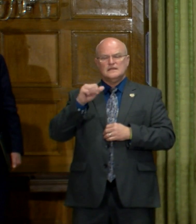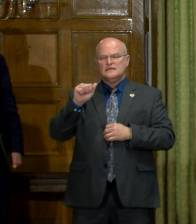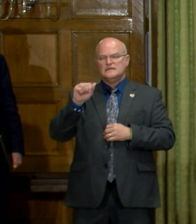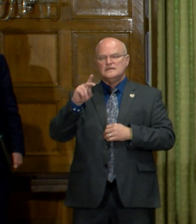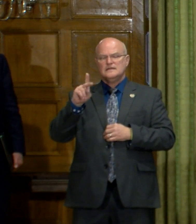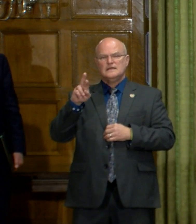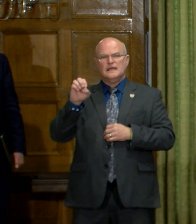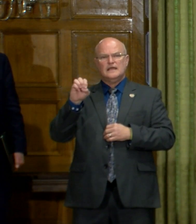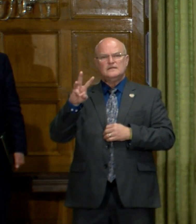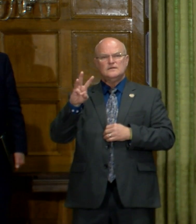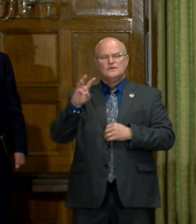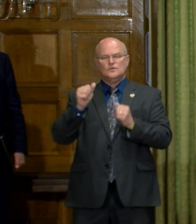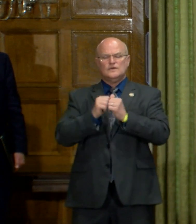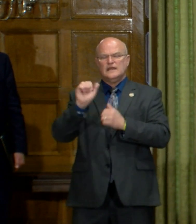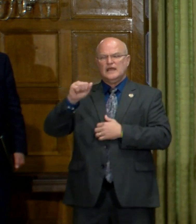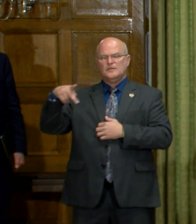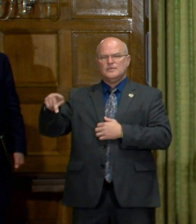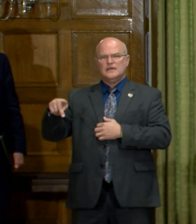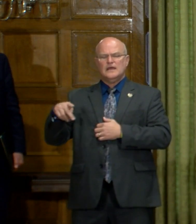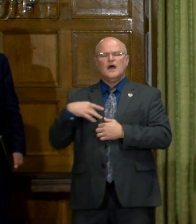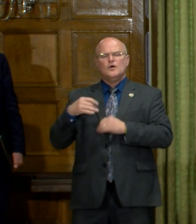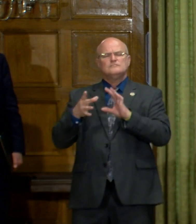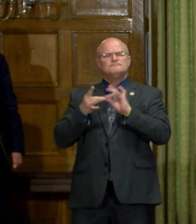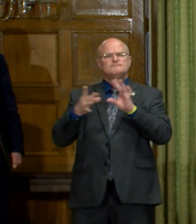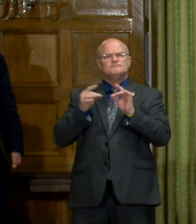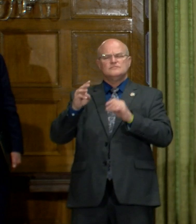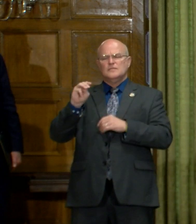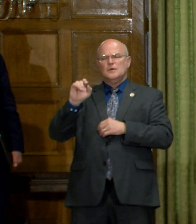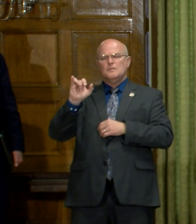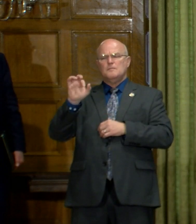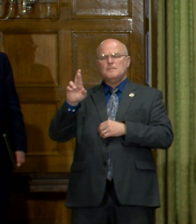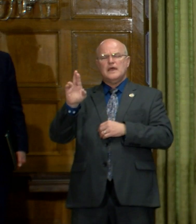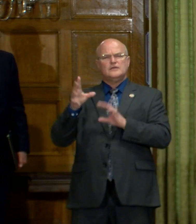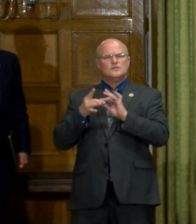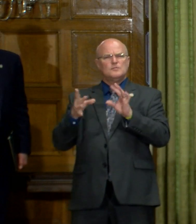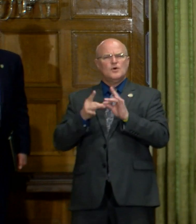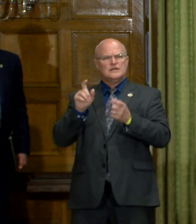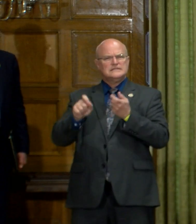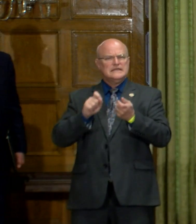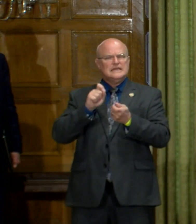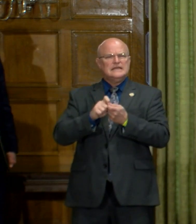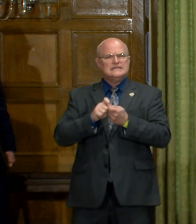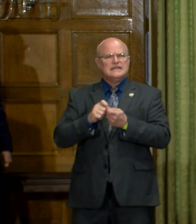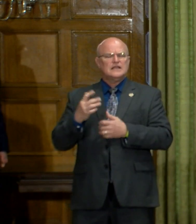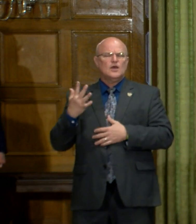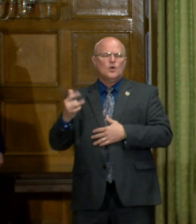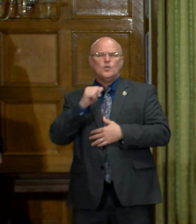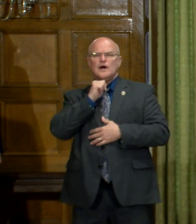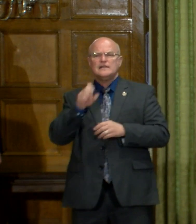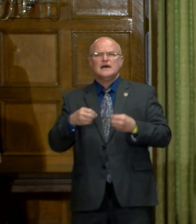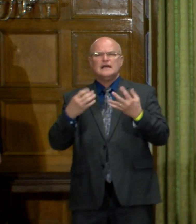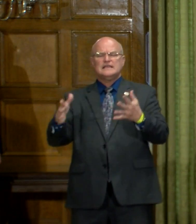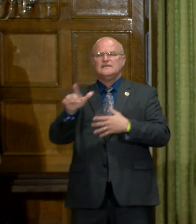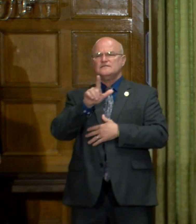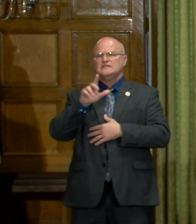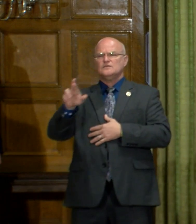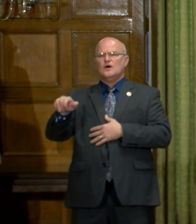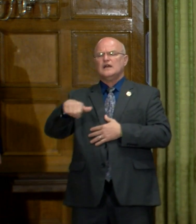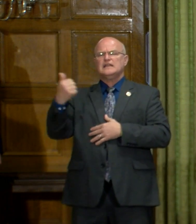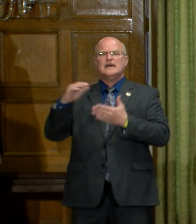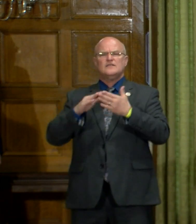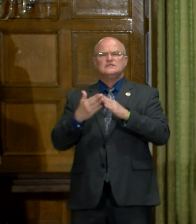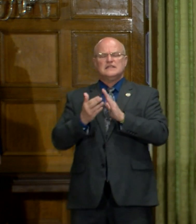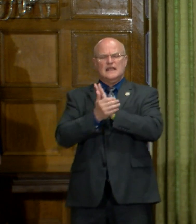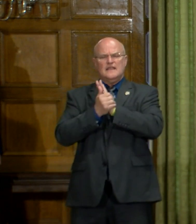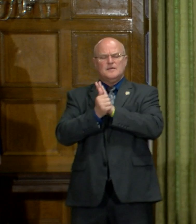with AP. I wanted to follow up on Mayor Scott's remarks and just ask you, why not give Little Rock and other